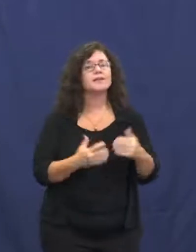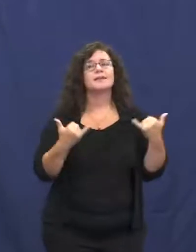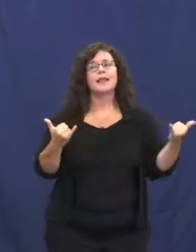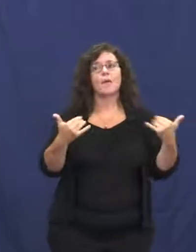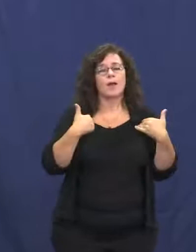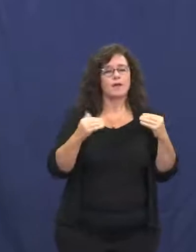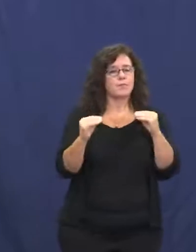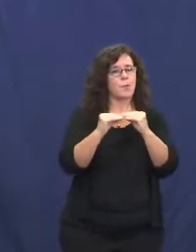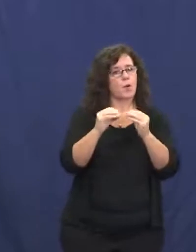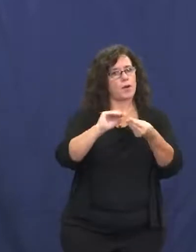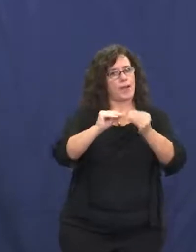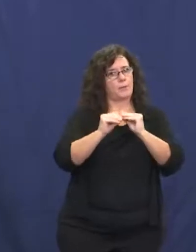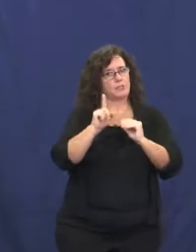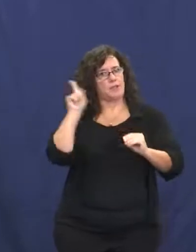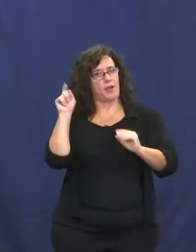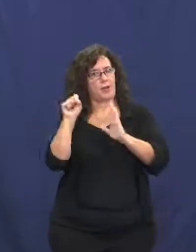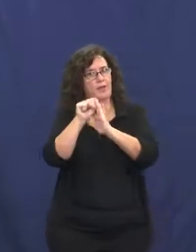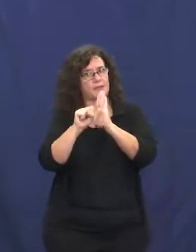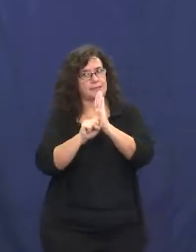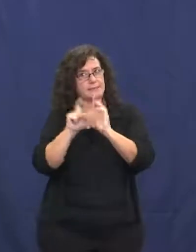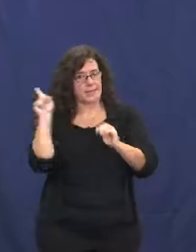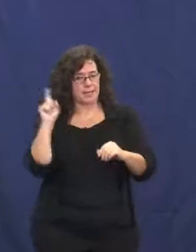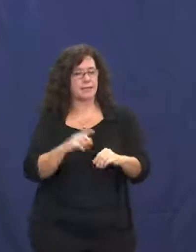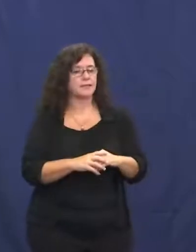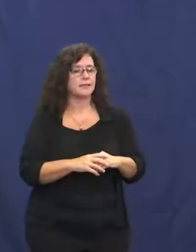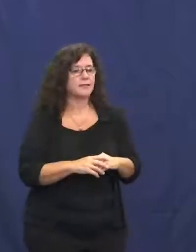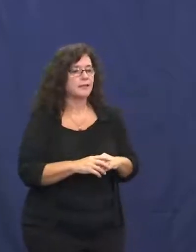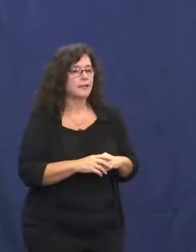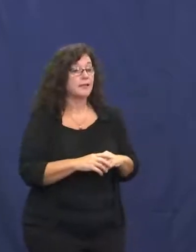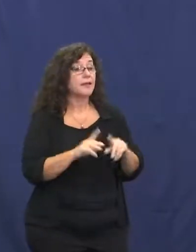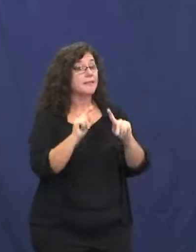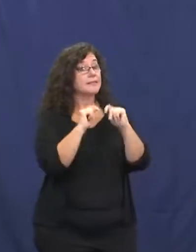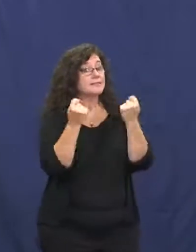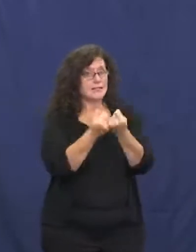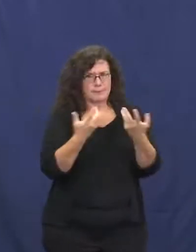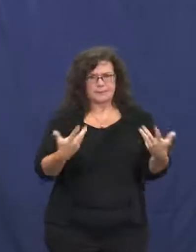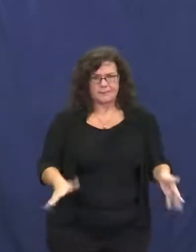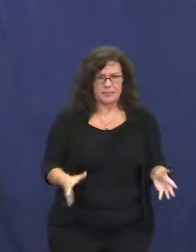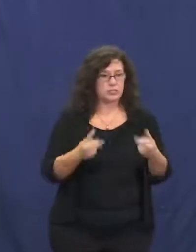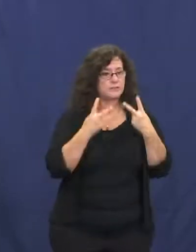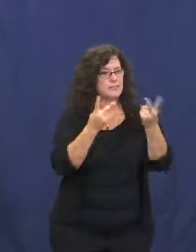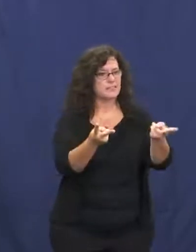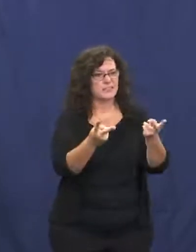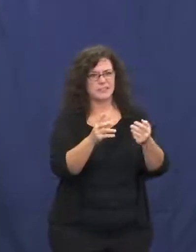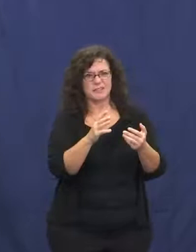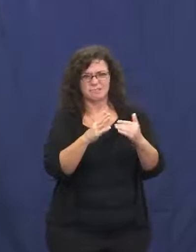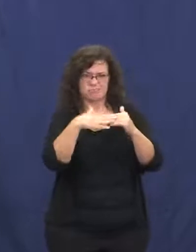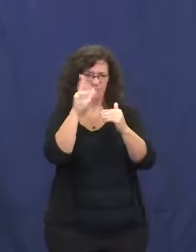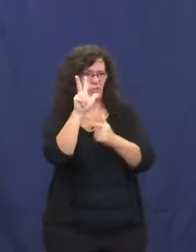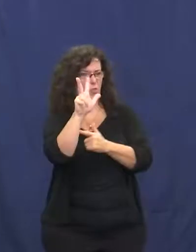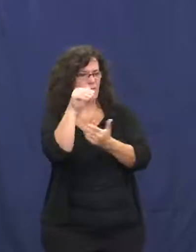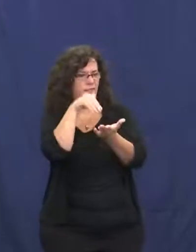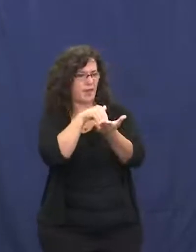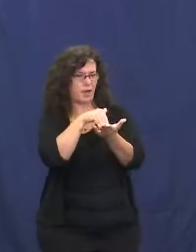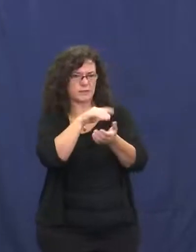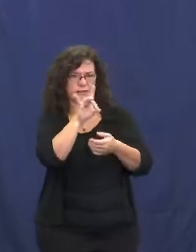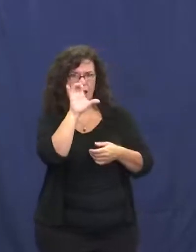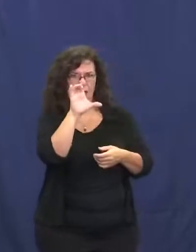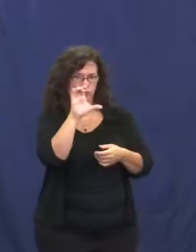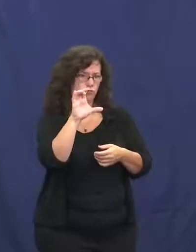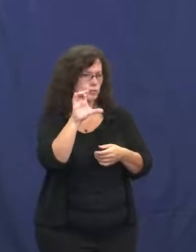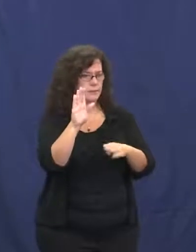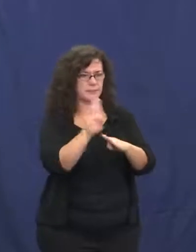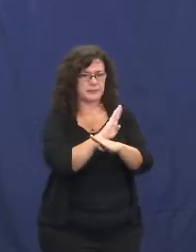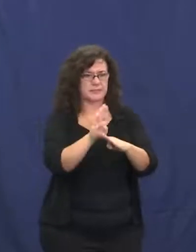The state team has visited now over 3,880 businesses, and